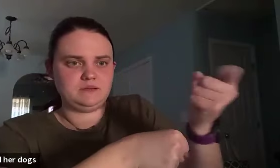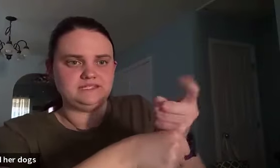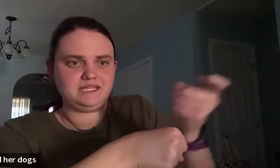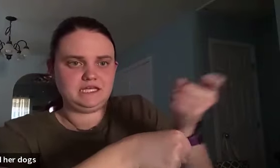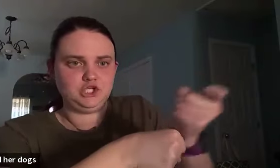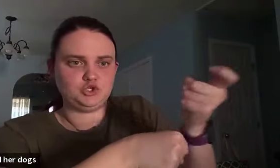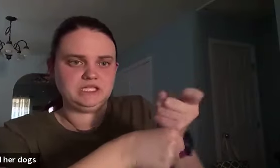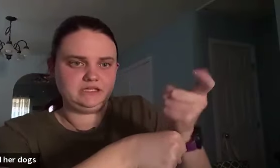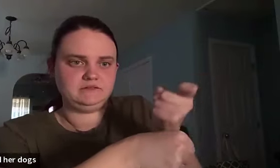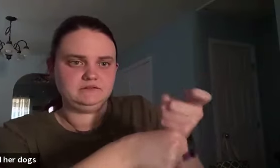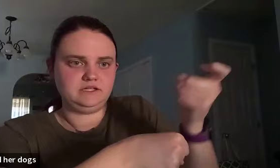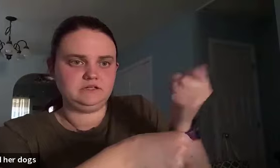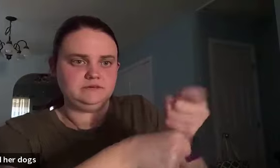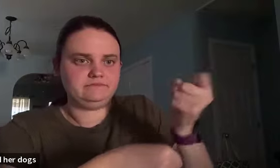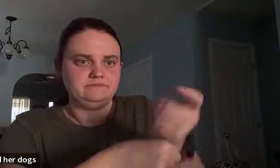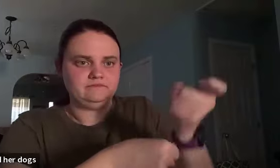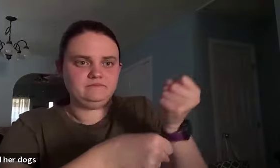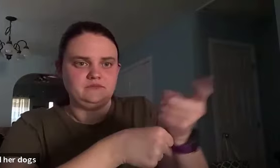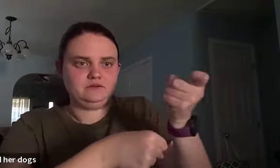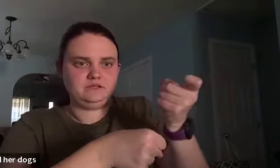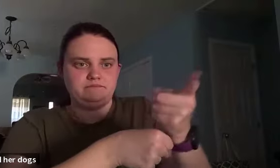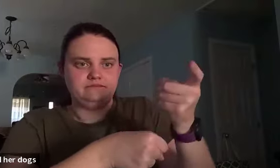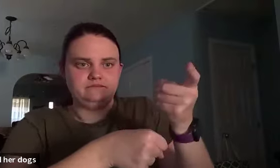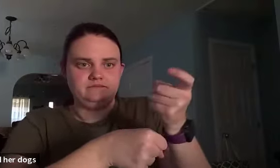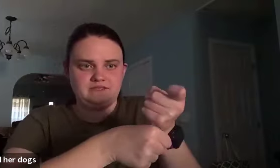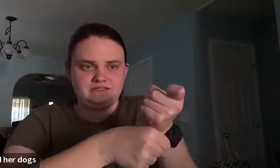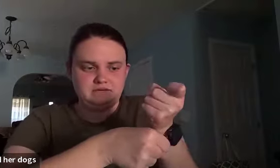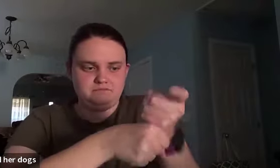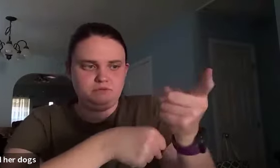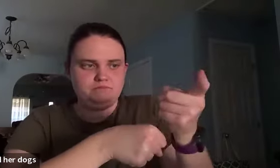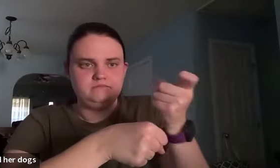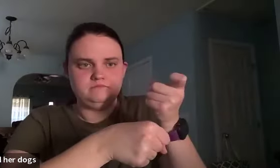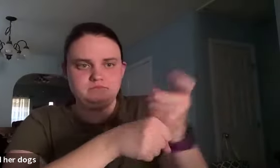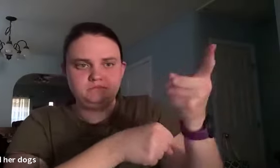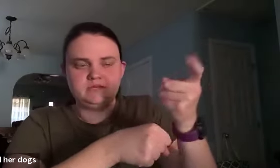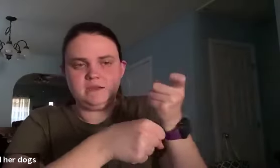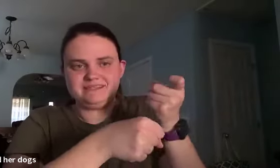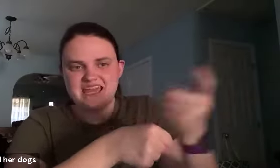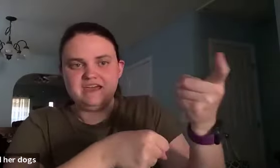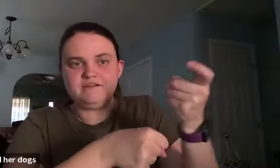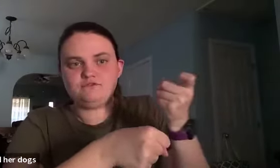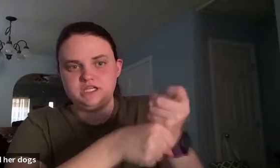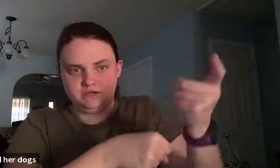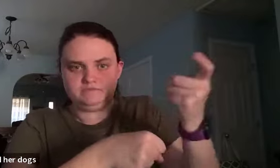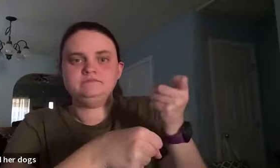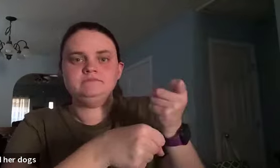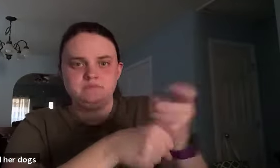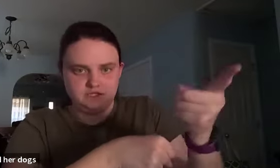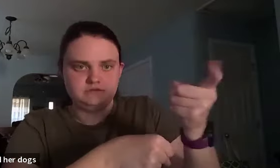times. Yearly, yearly, yearly. It's like boop, boop. It happens every year,